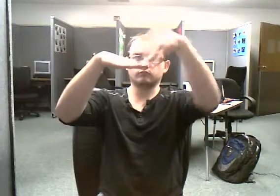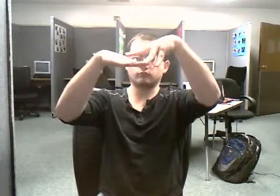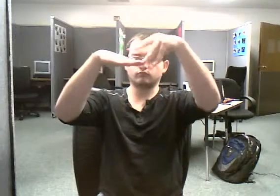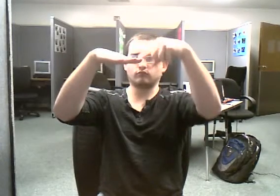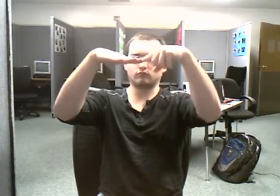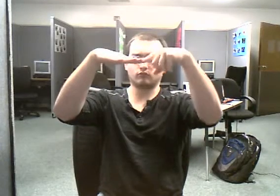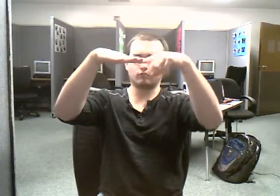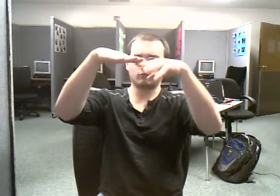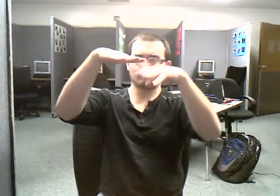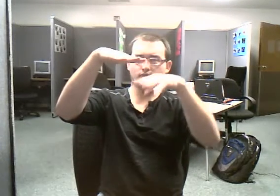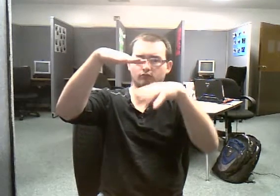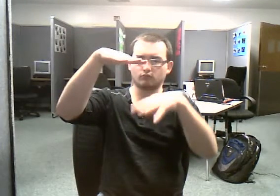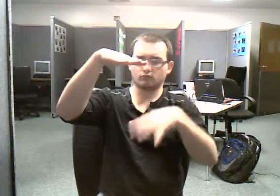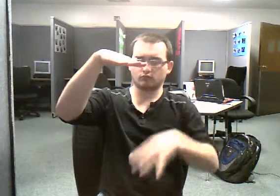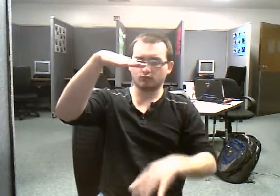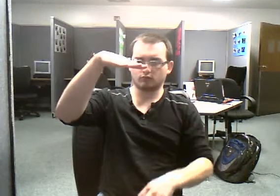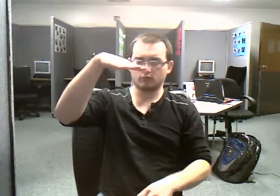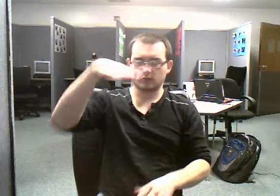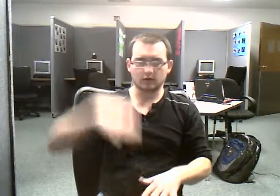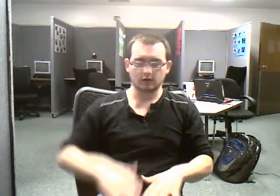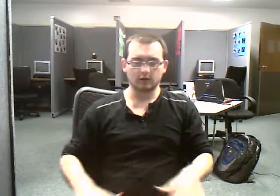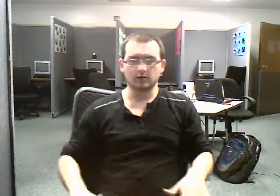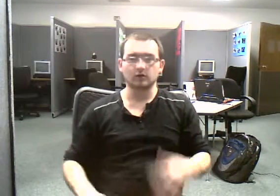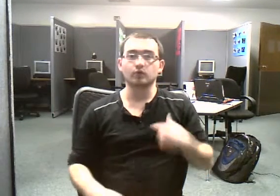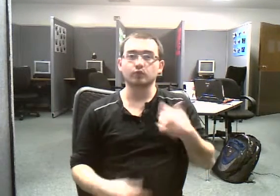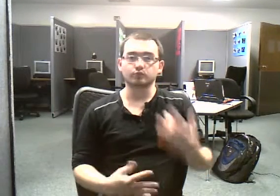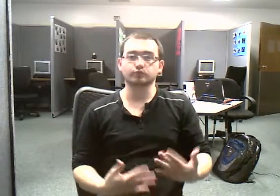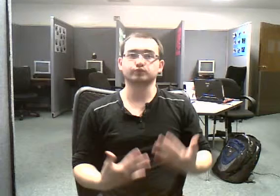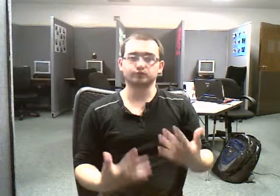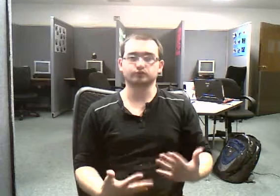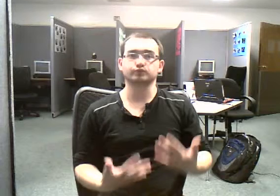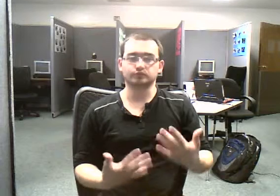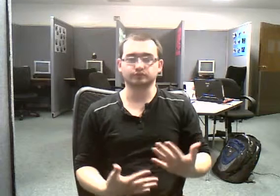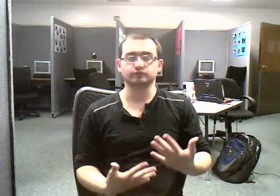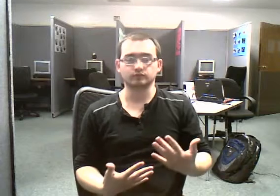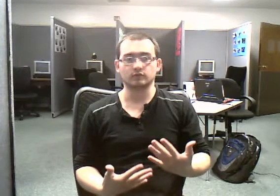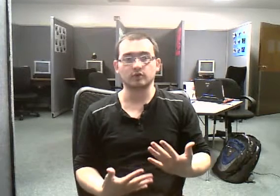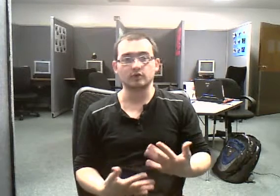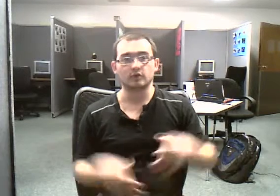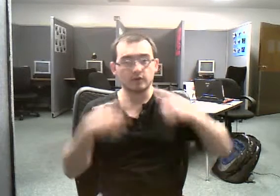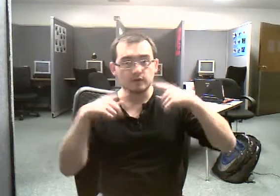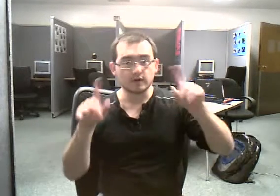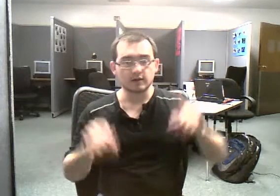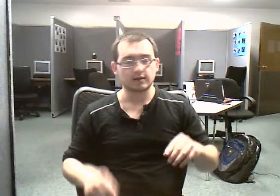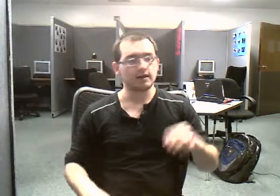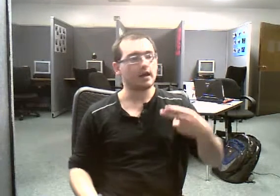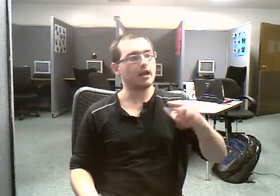cockroach, but it lives under the water. It has gills and can breathe under the water, and it lives there for roughly a year.